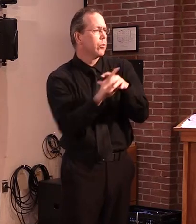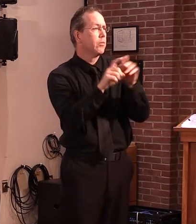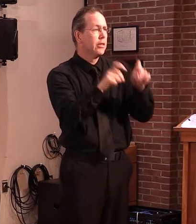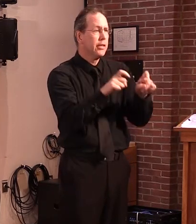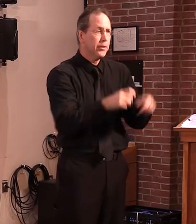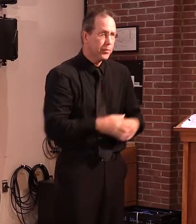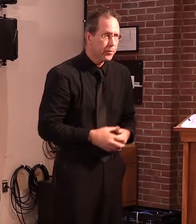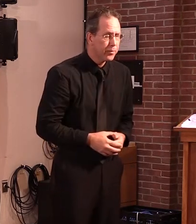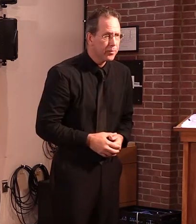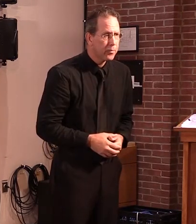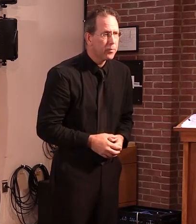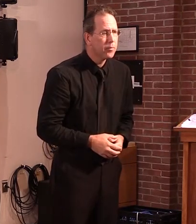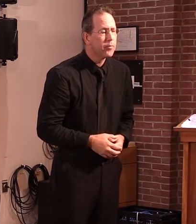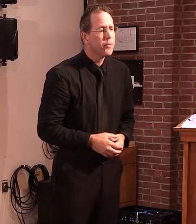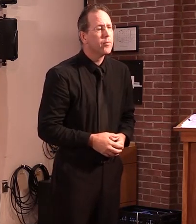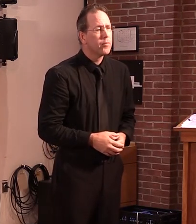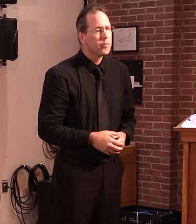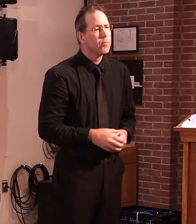finalizing